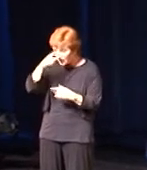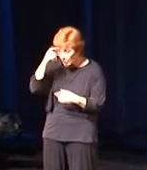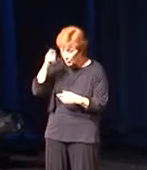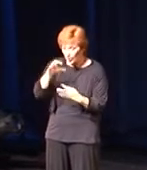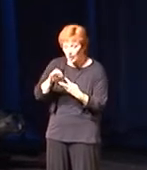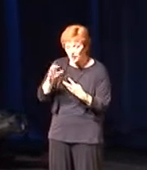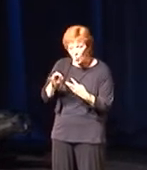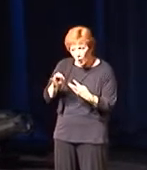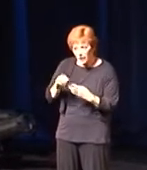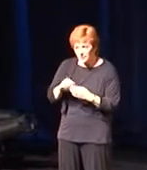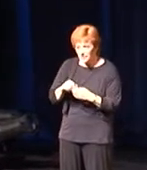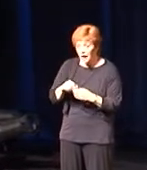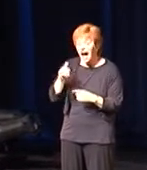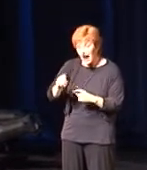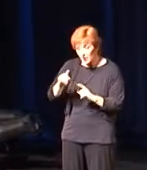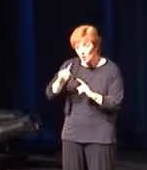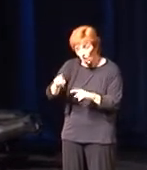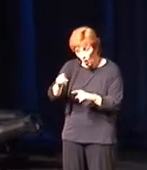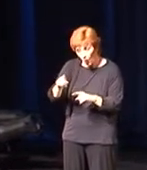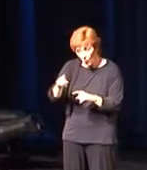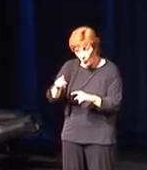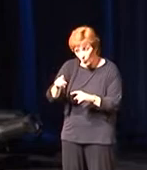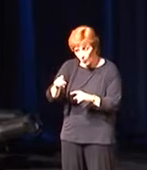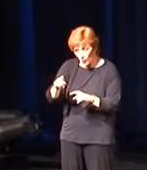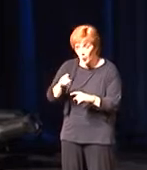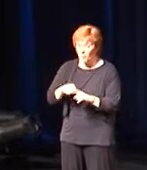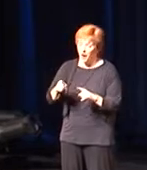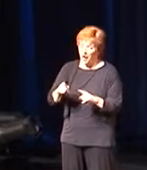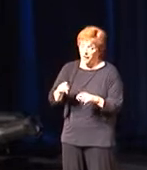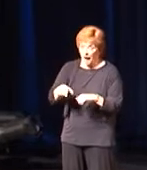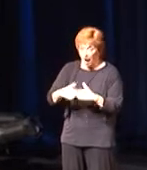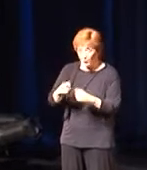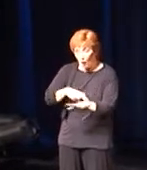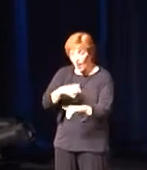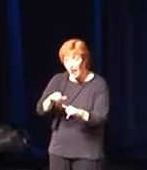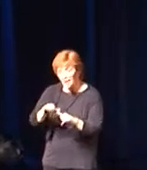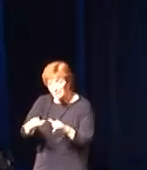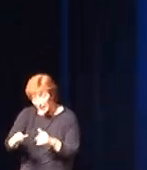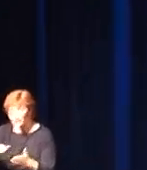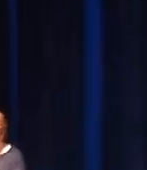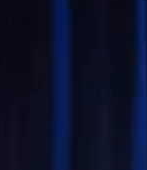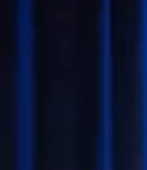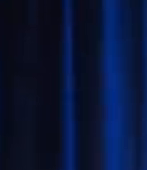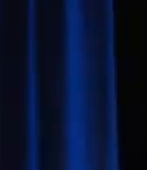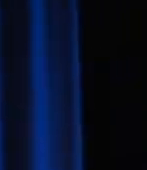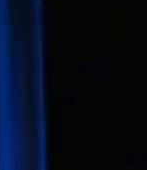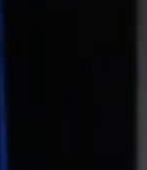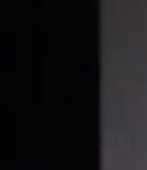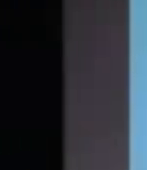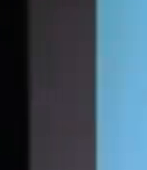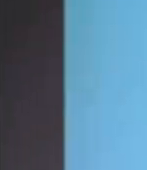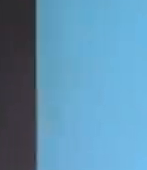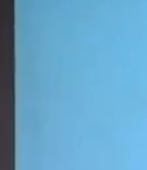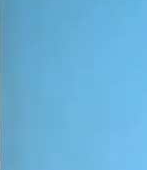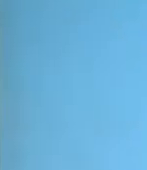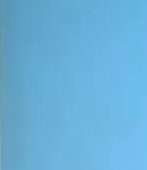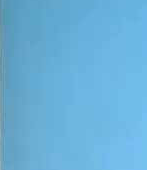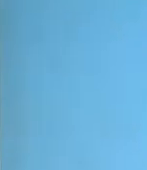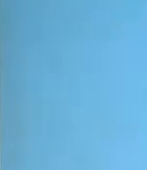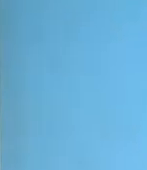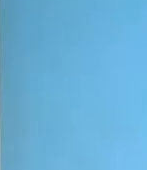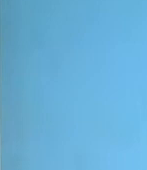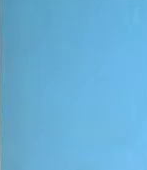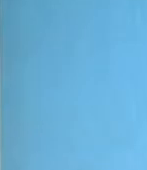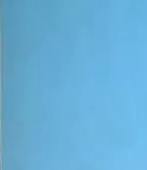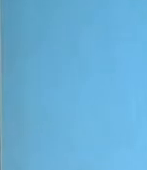Not going. It's not going to be one of the choices. Now, being a visual thinker really was an asset in my